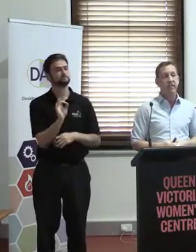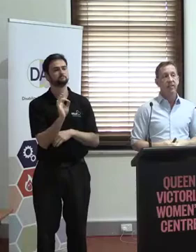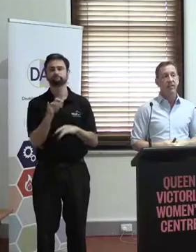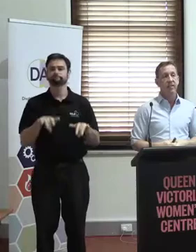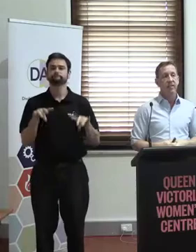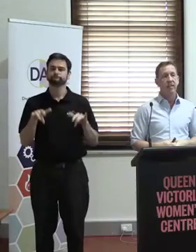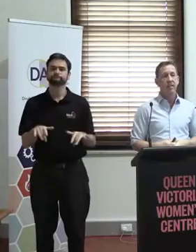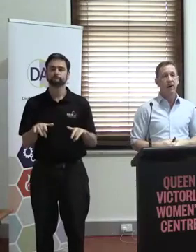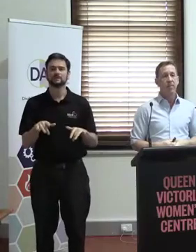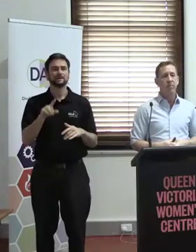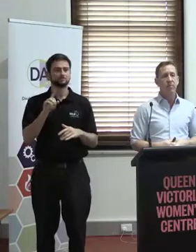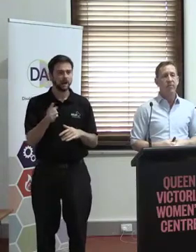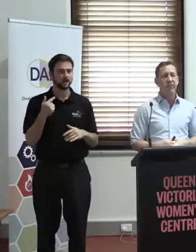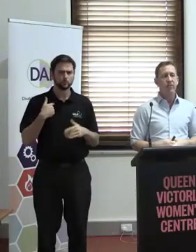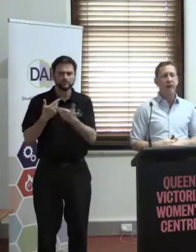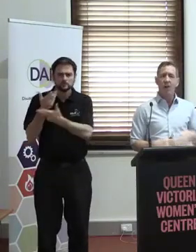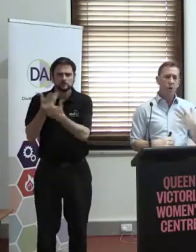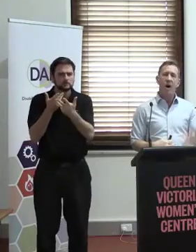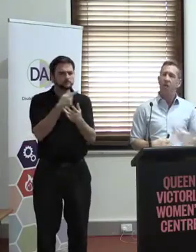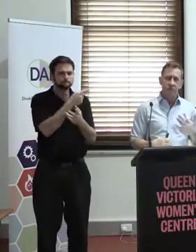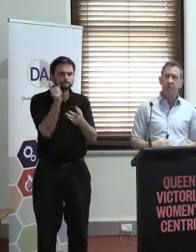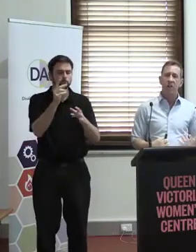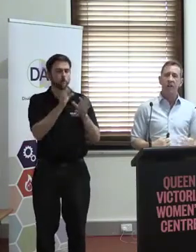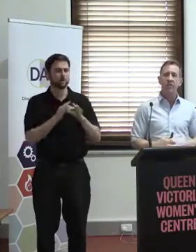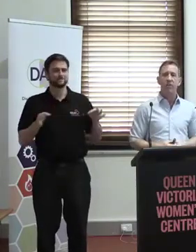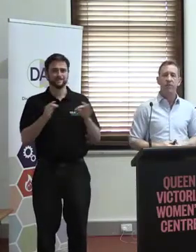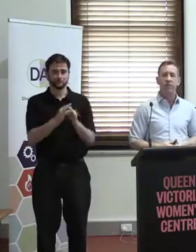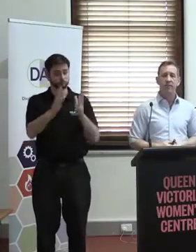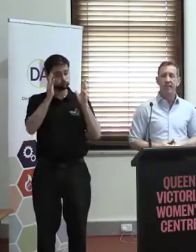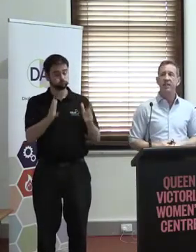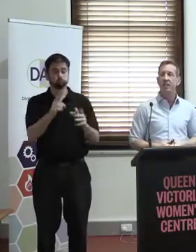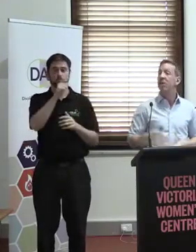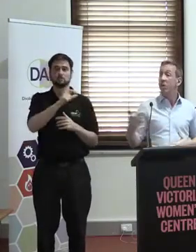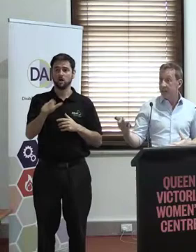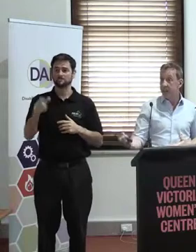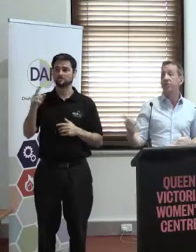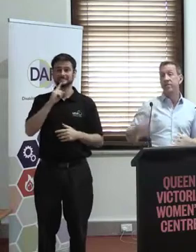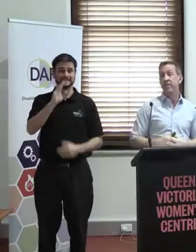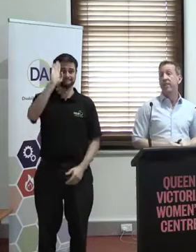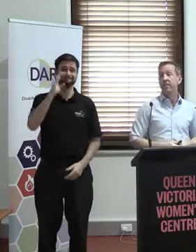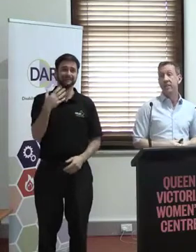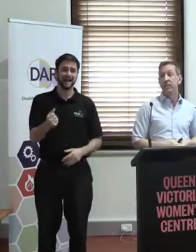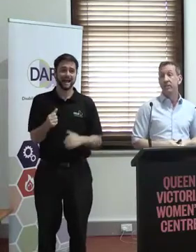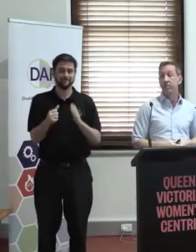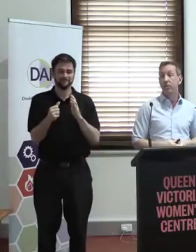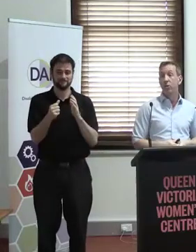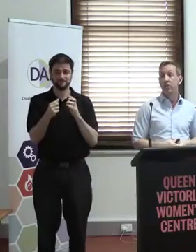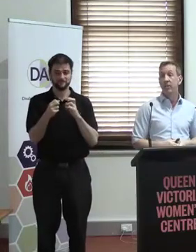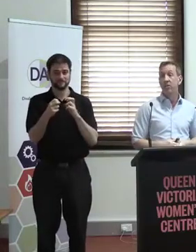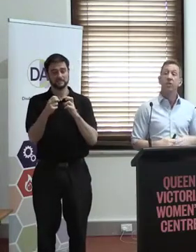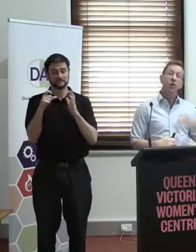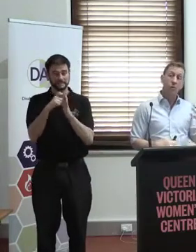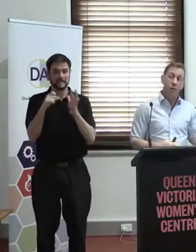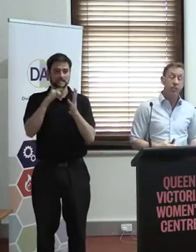advocacy organisations reveal that quite a lot of clients are often presenting with issues around the disability